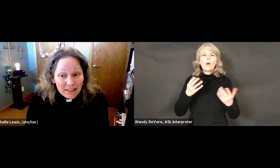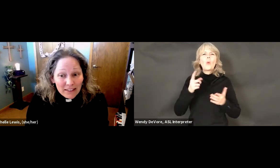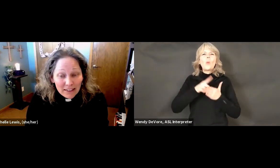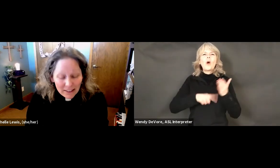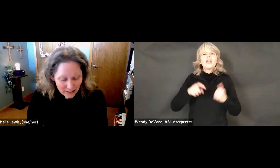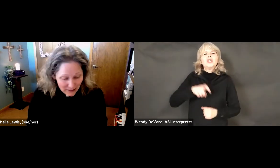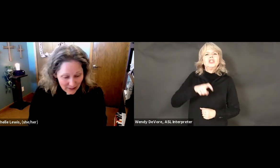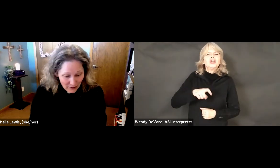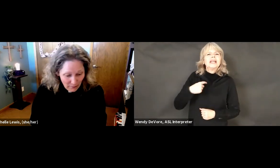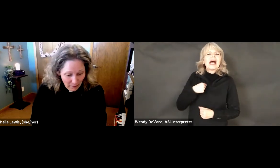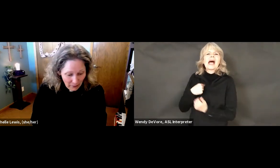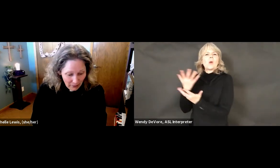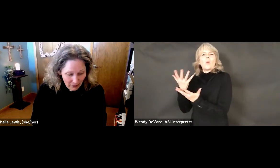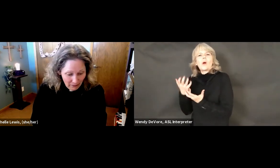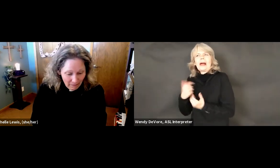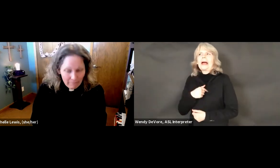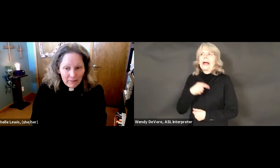want?